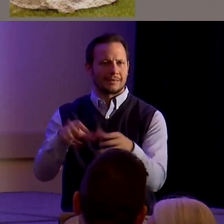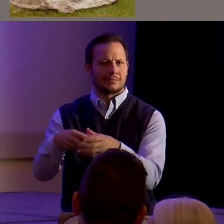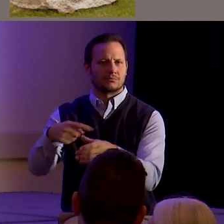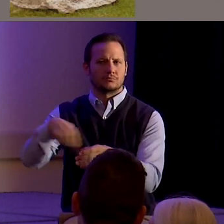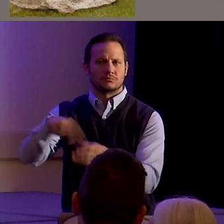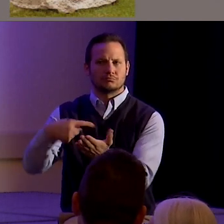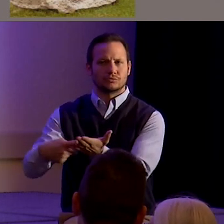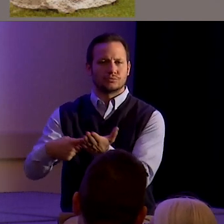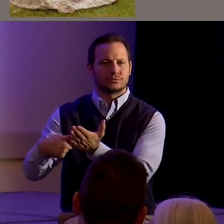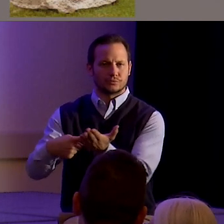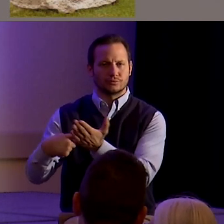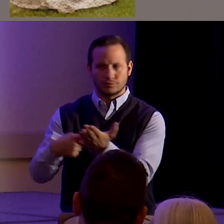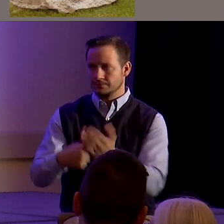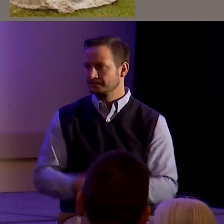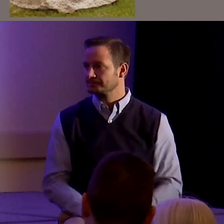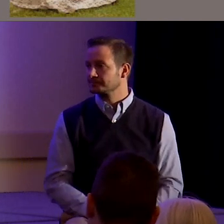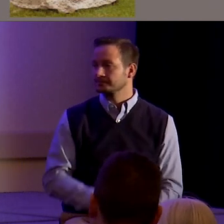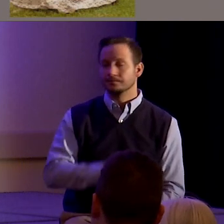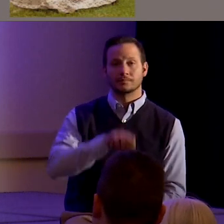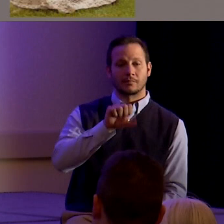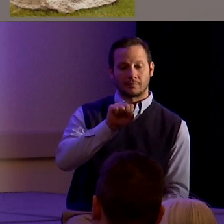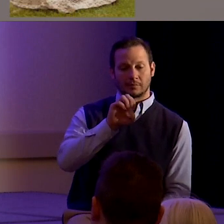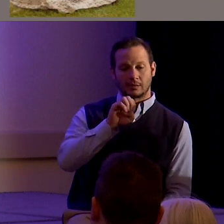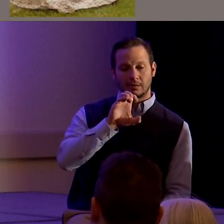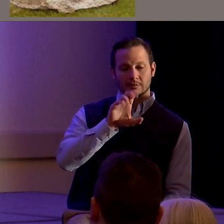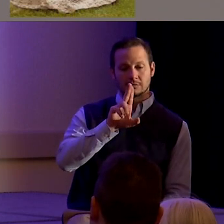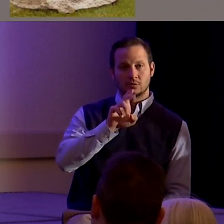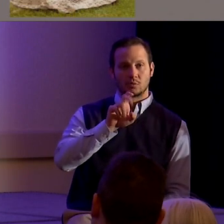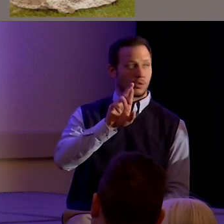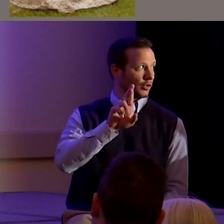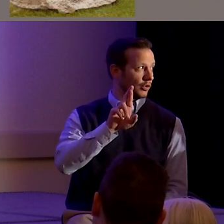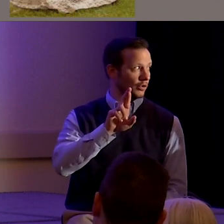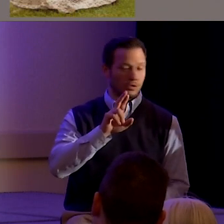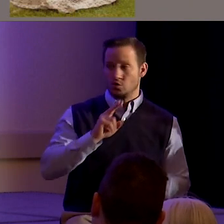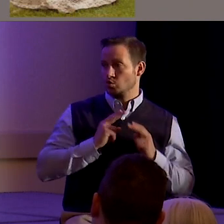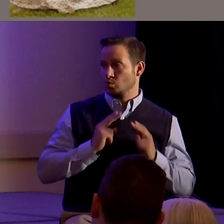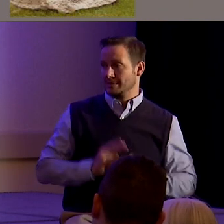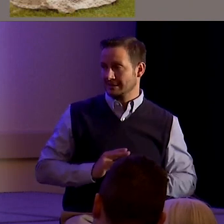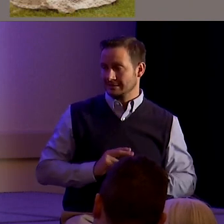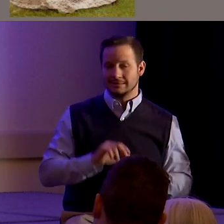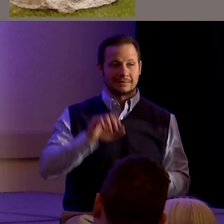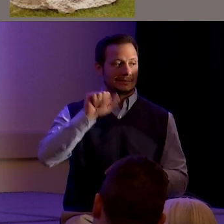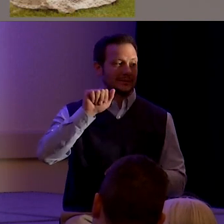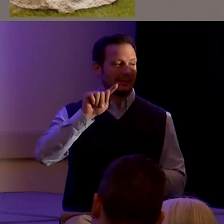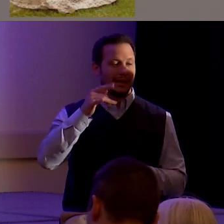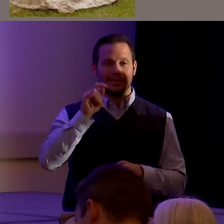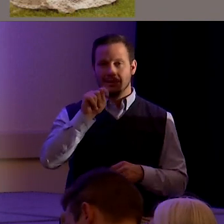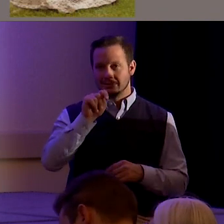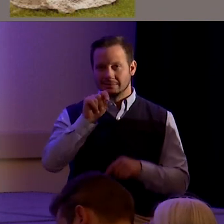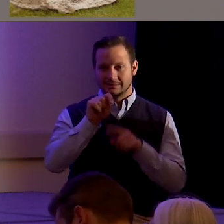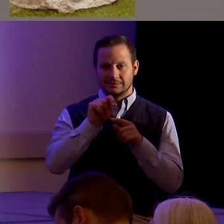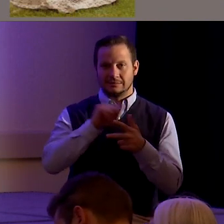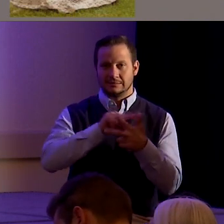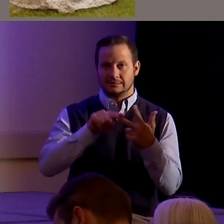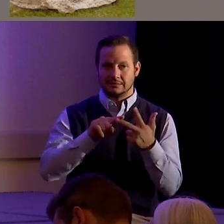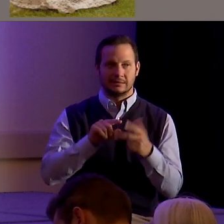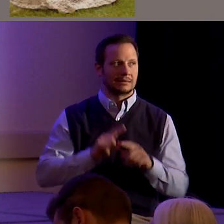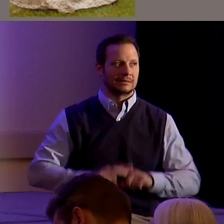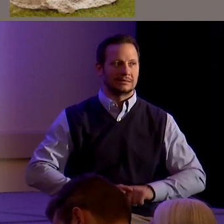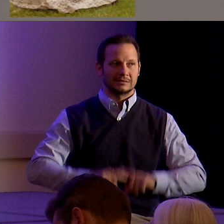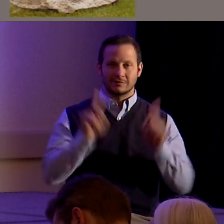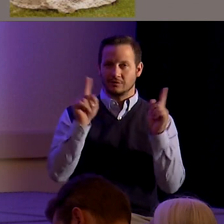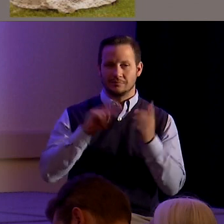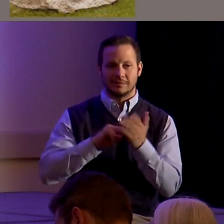atheist. Those words don't mean the same things in their community that it does to us. I grew up being taught